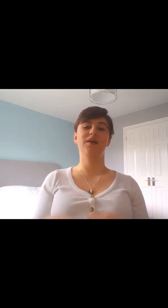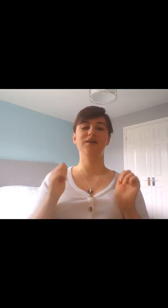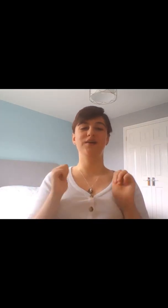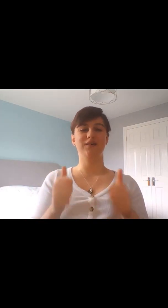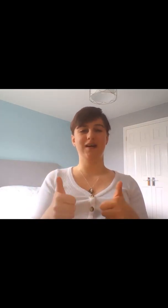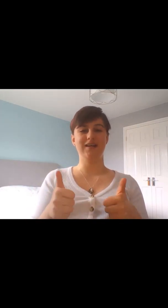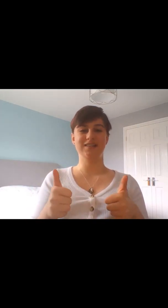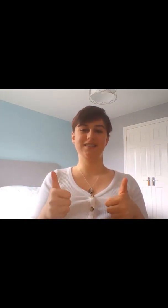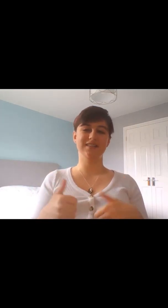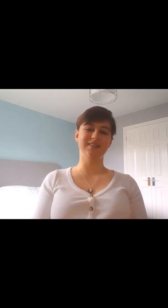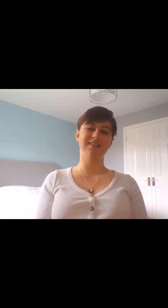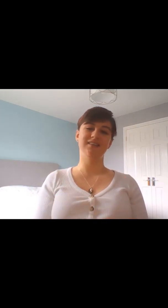great,